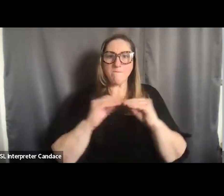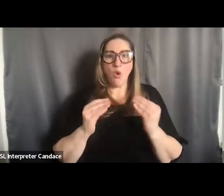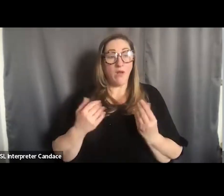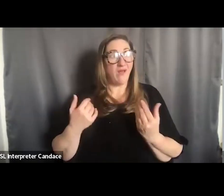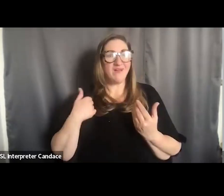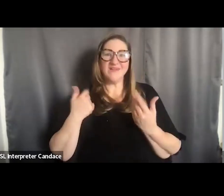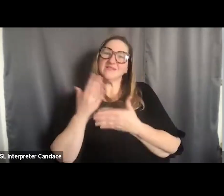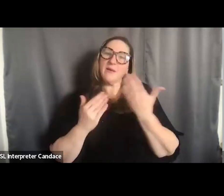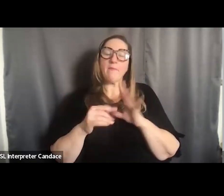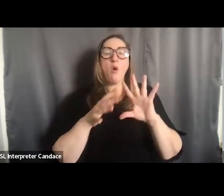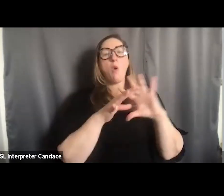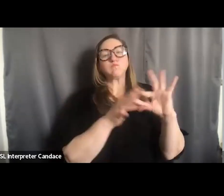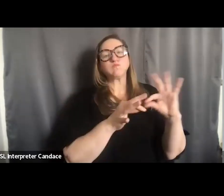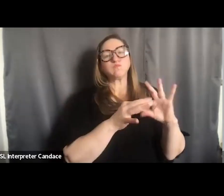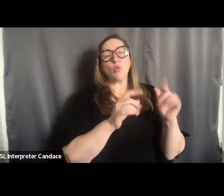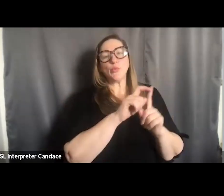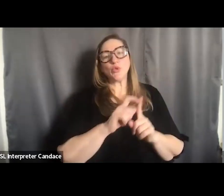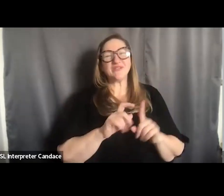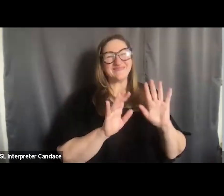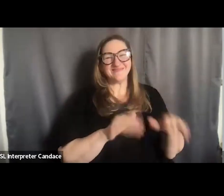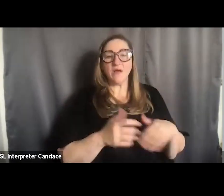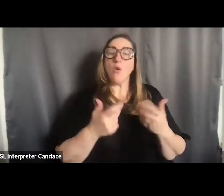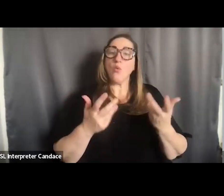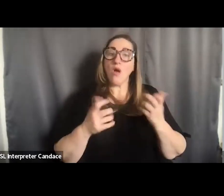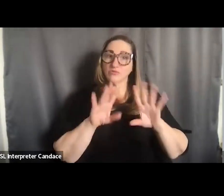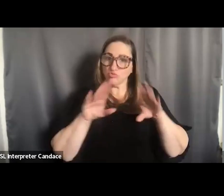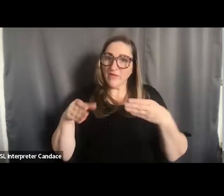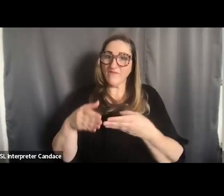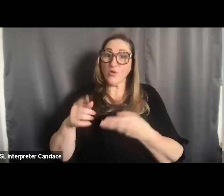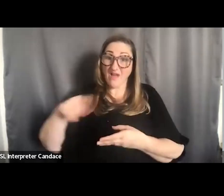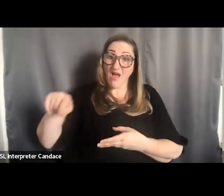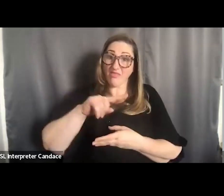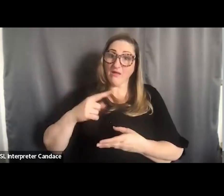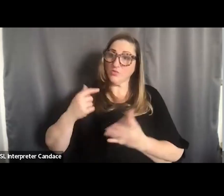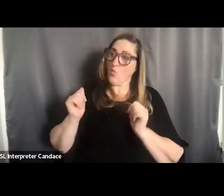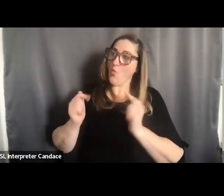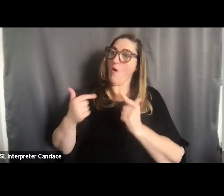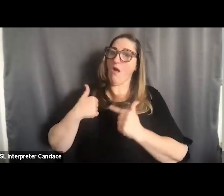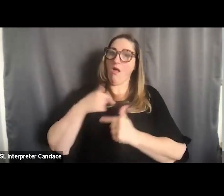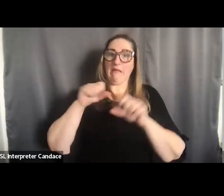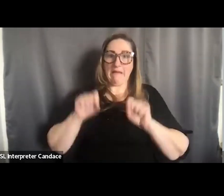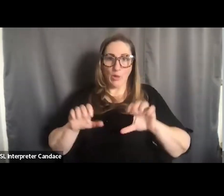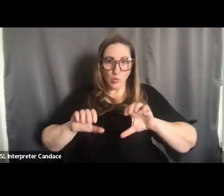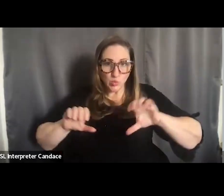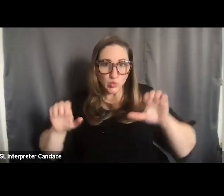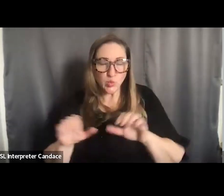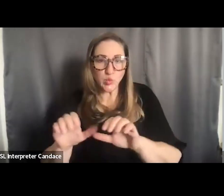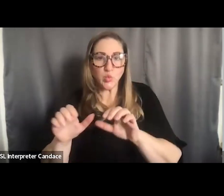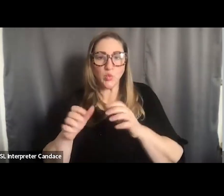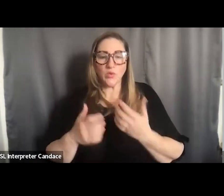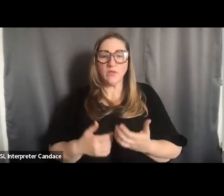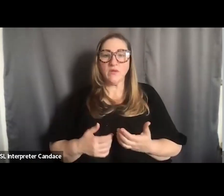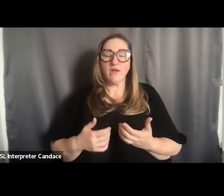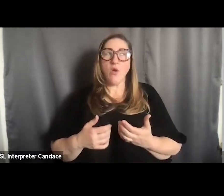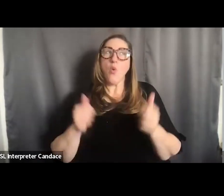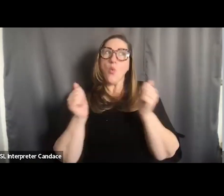and people in your networks are able to participate in shaping a better dance ecosystem. But the vision, right, what we want for our people,